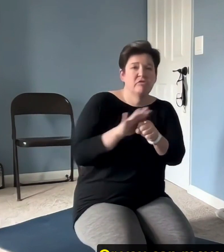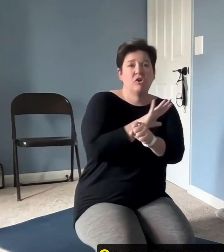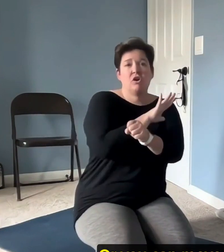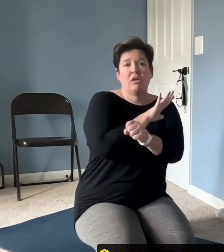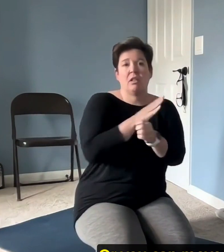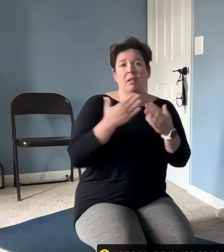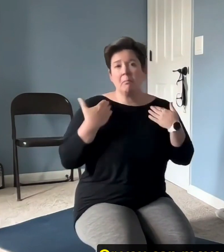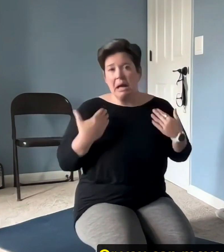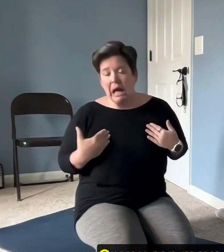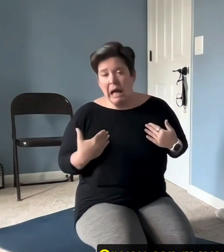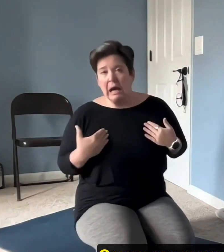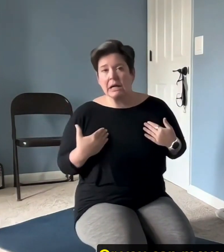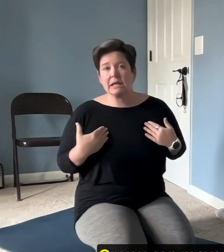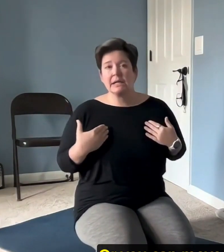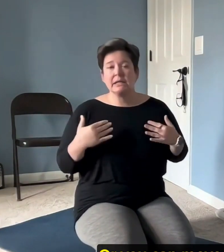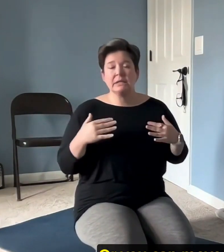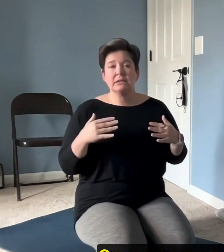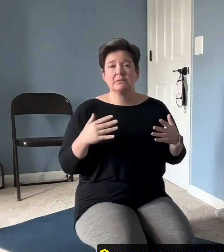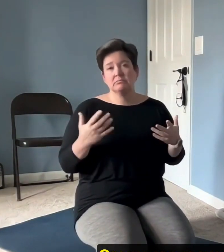or you can move your full body.